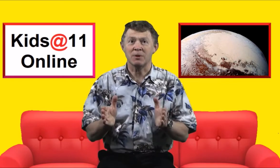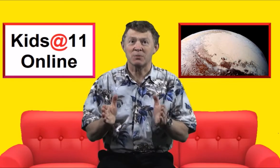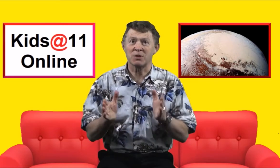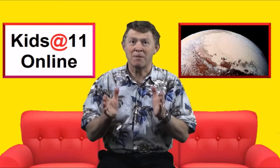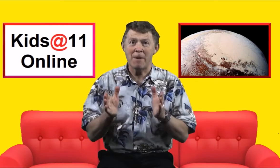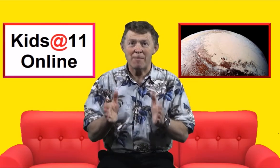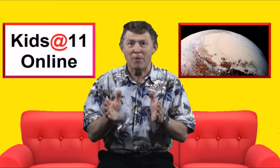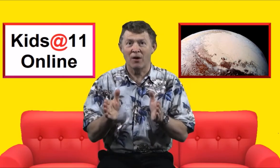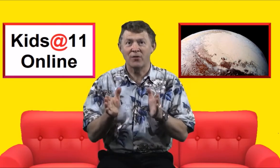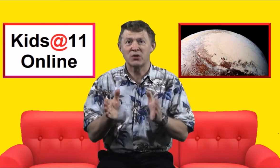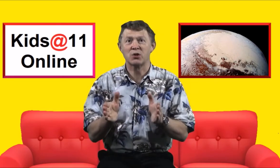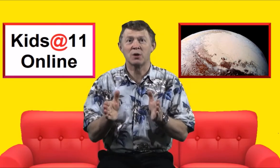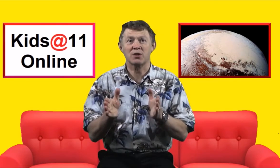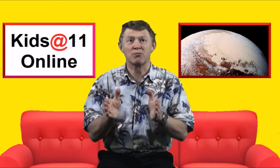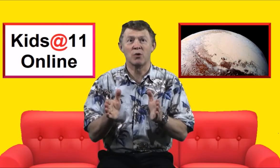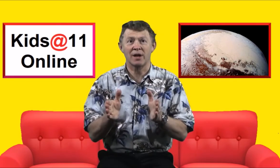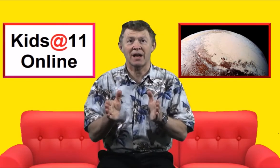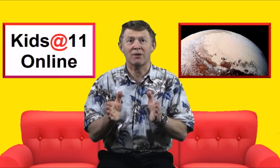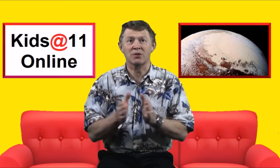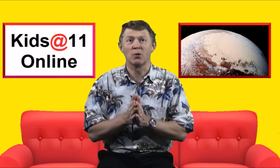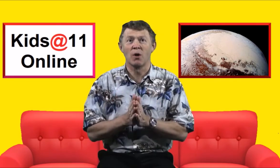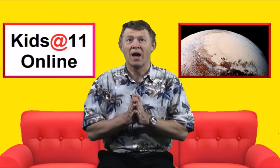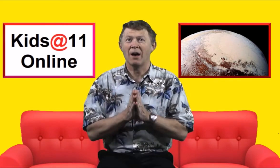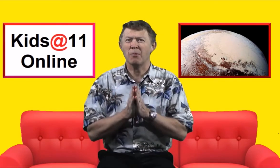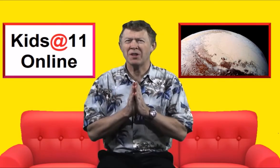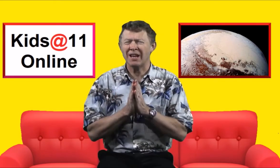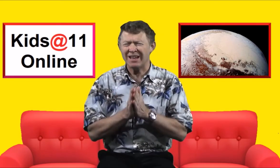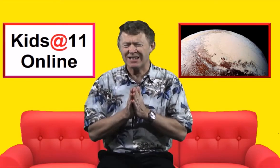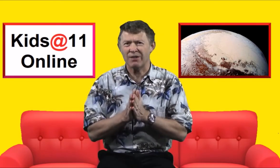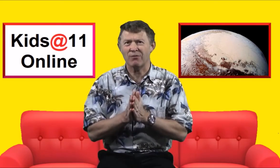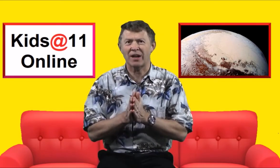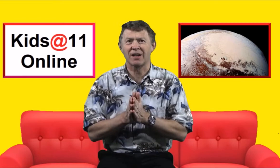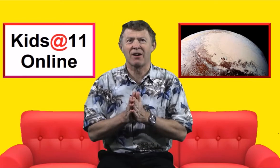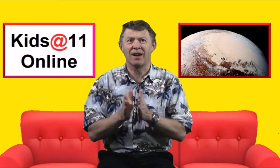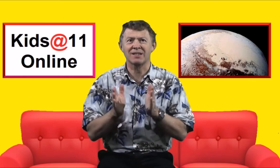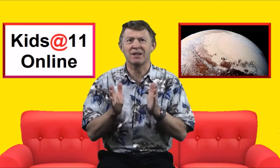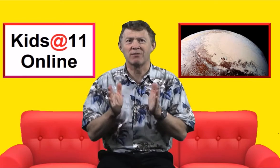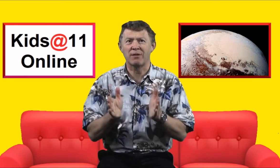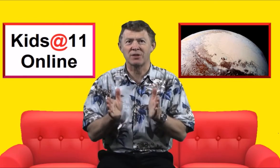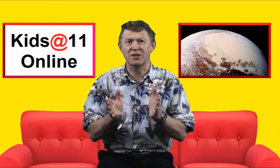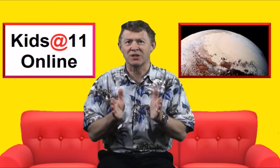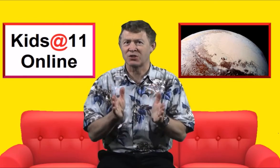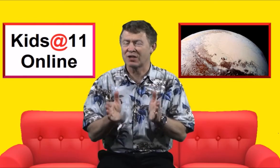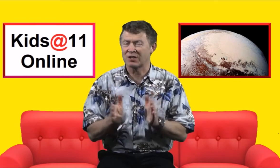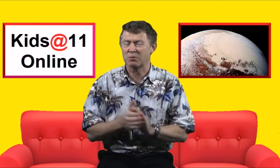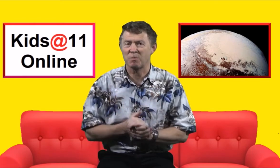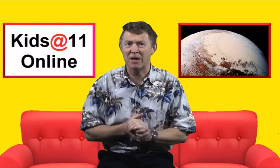Nicodemus was a member of the Jewish ruling council and would easily recognize the references Jesus was